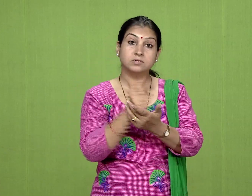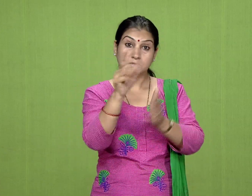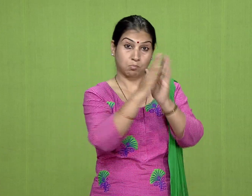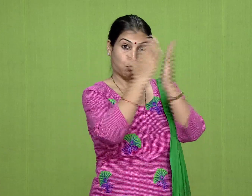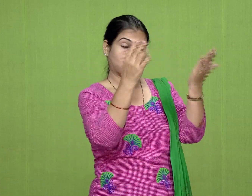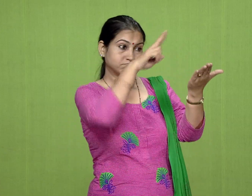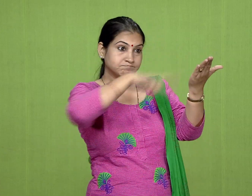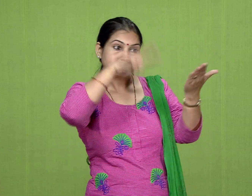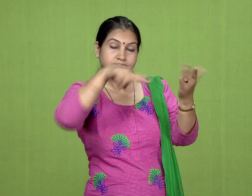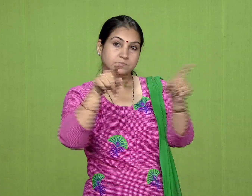book as well.